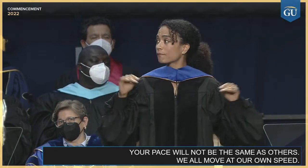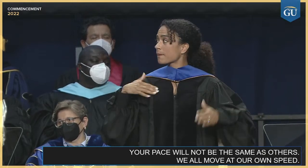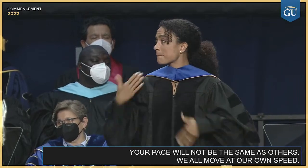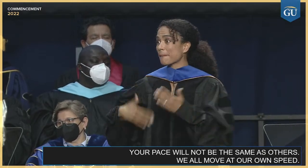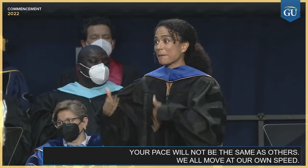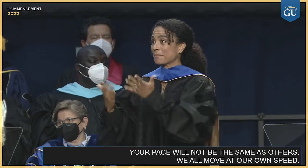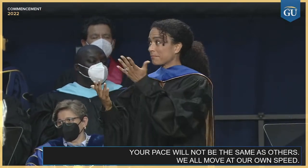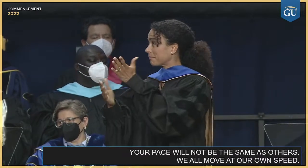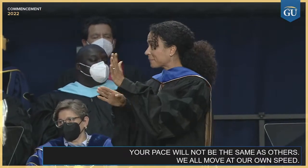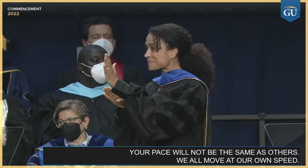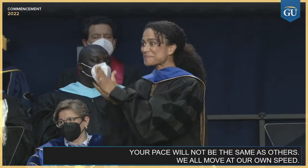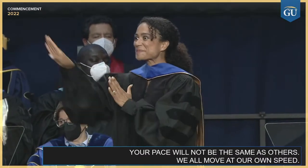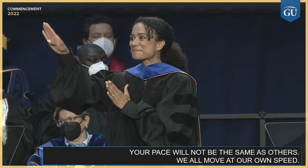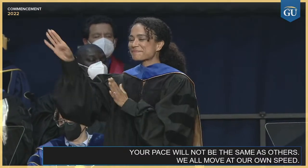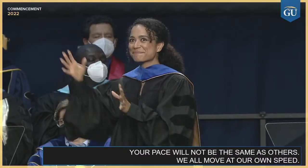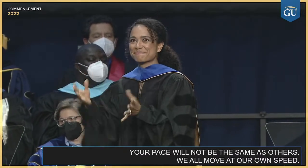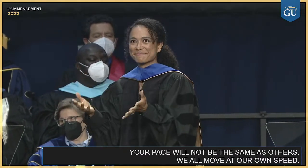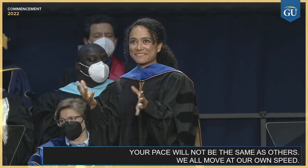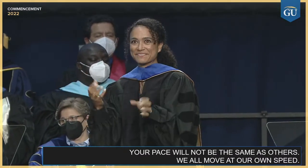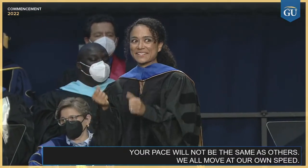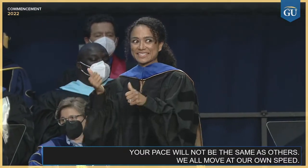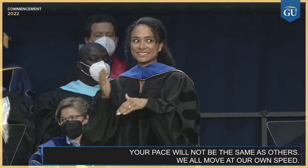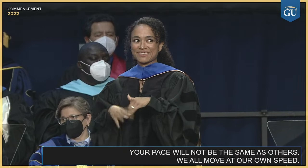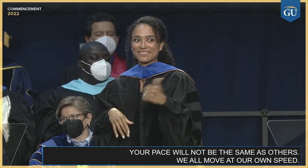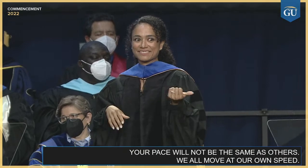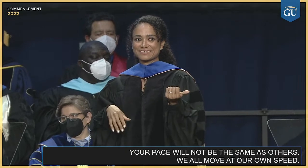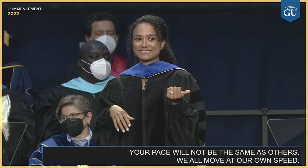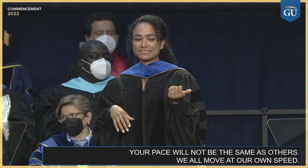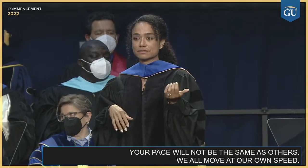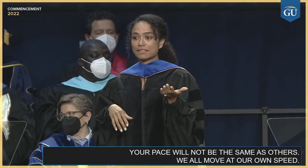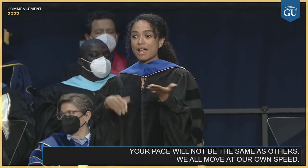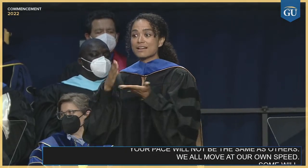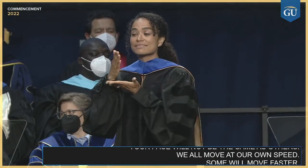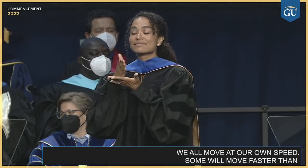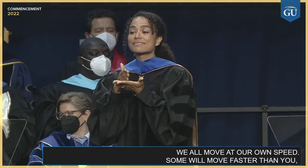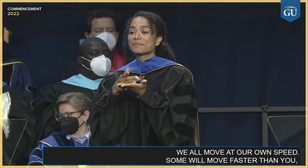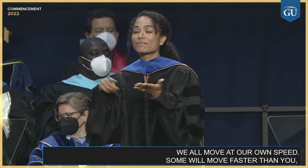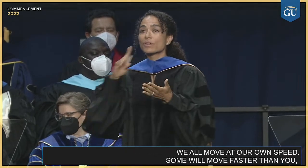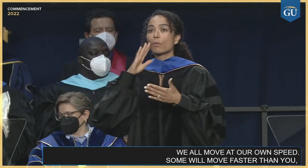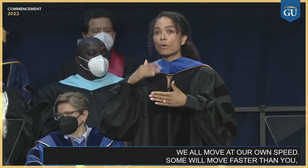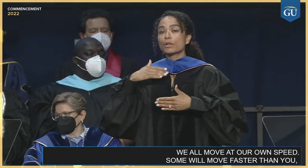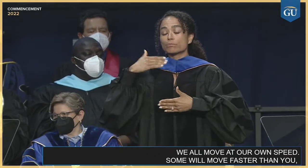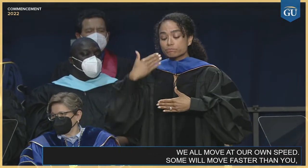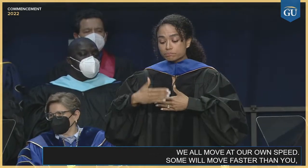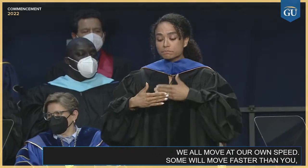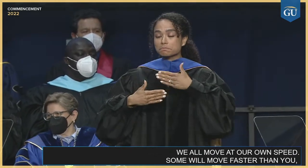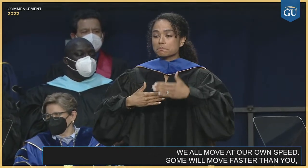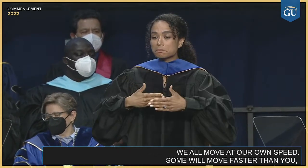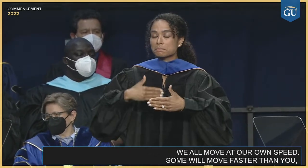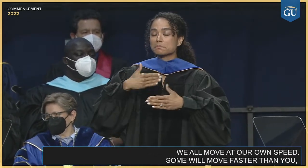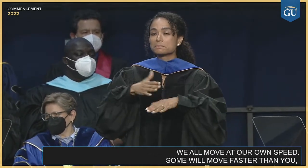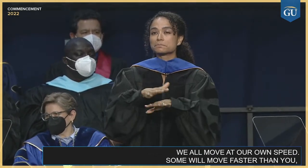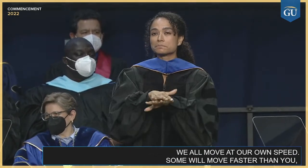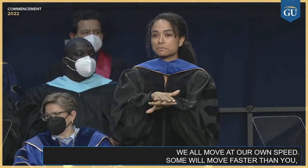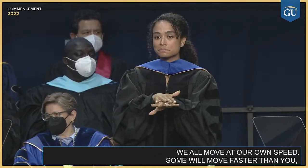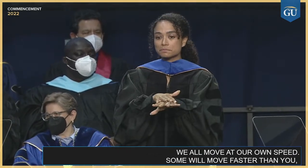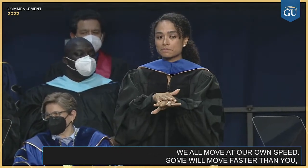Some will be moving faster than you, and others will be moving much slower.